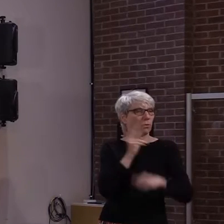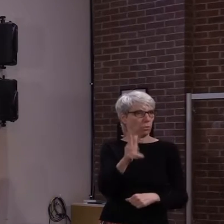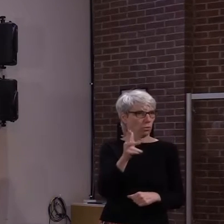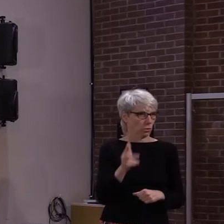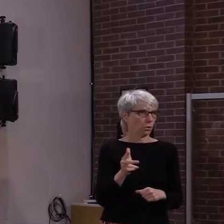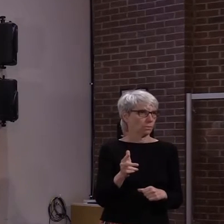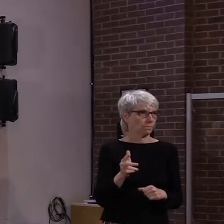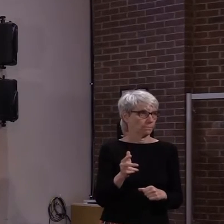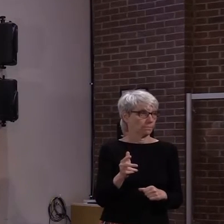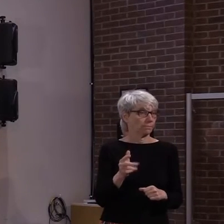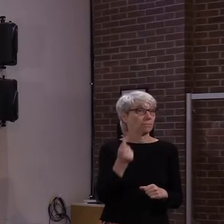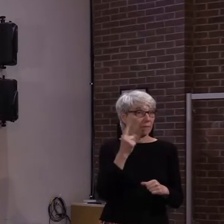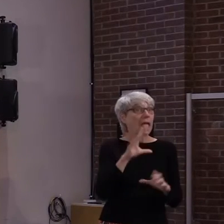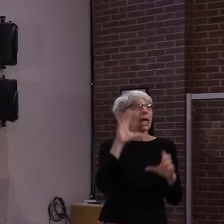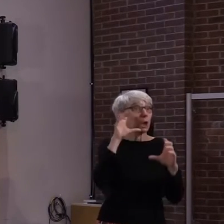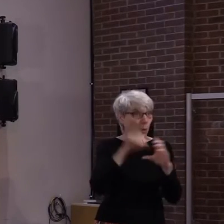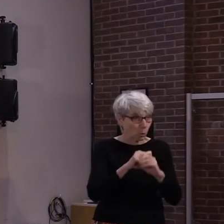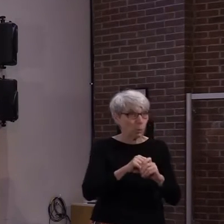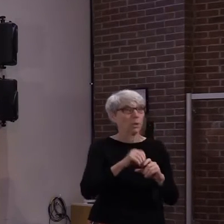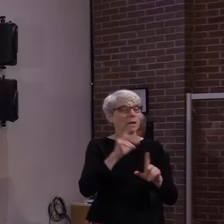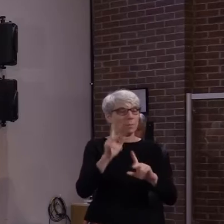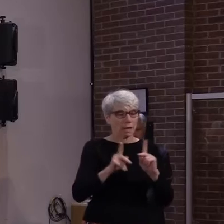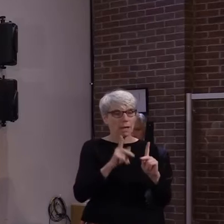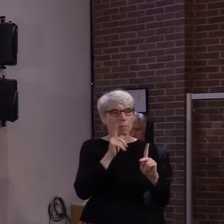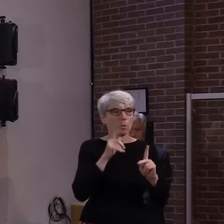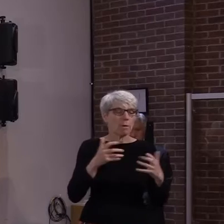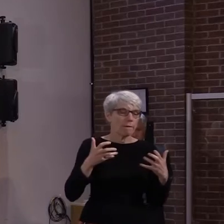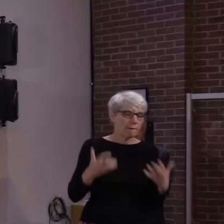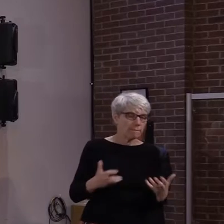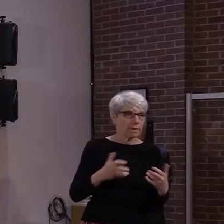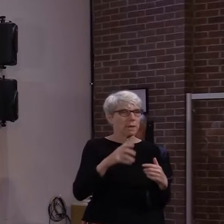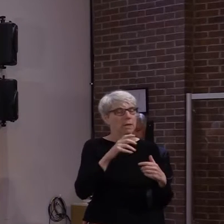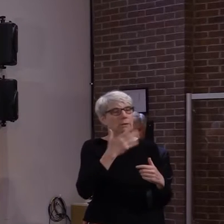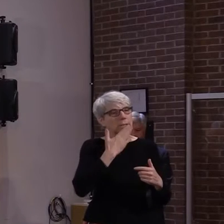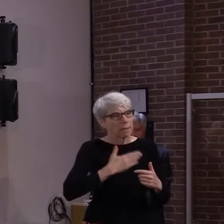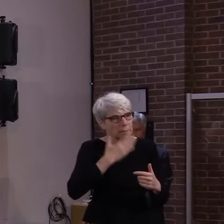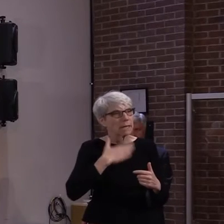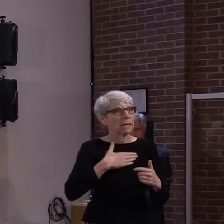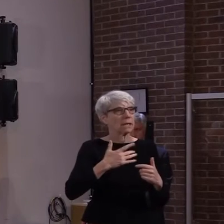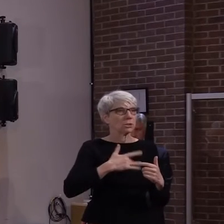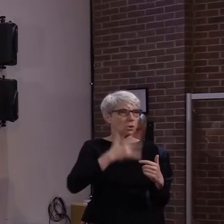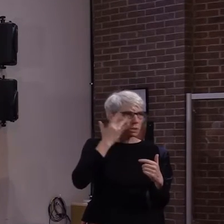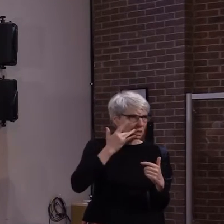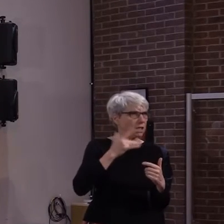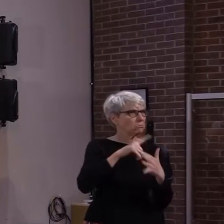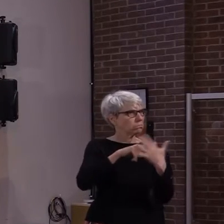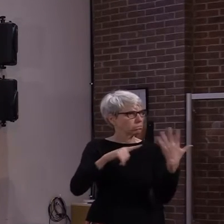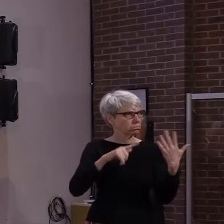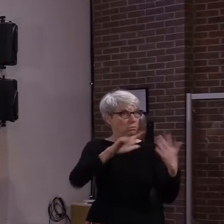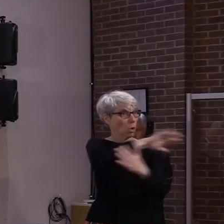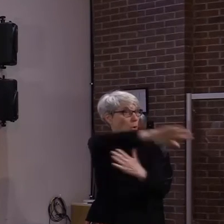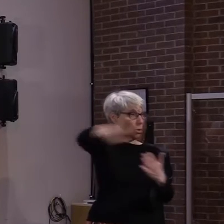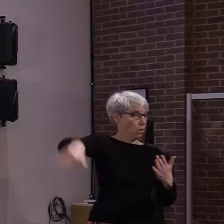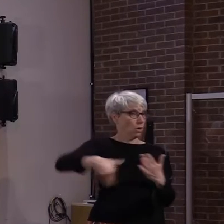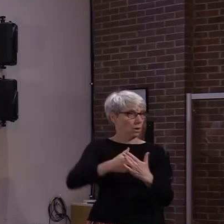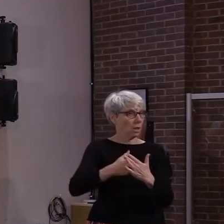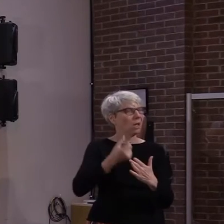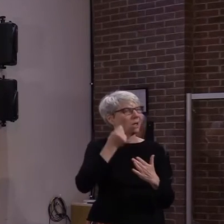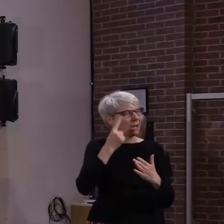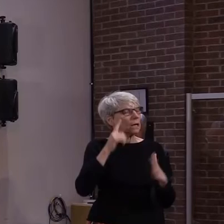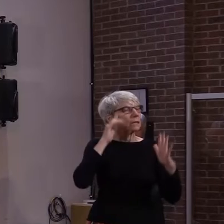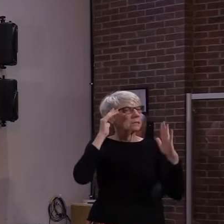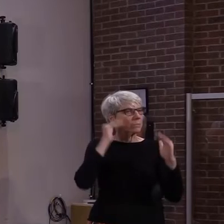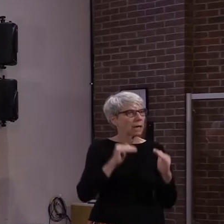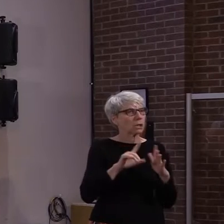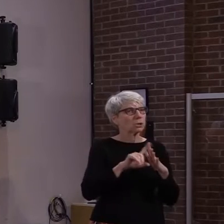That will include all of these other high-risk conditions, obviously, and most likely be ramped out in a very sequential way